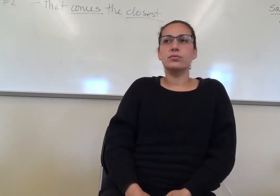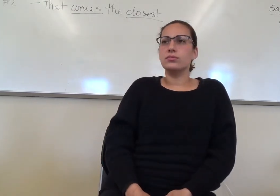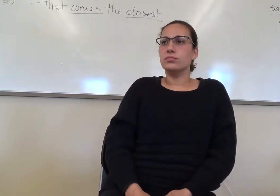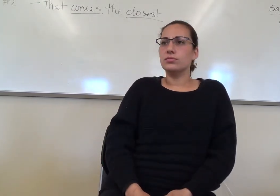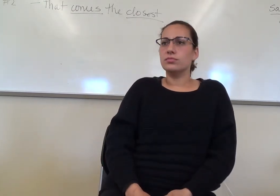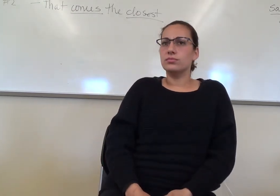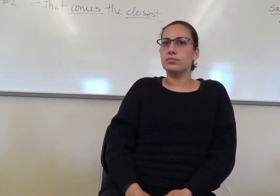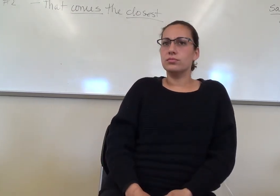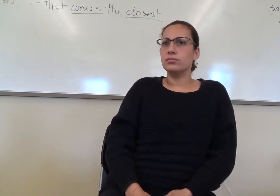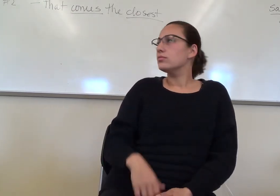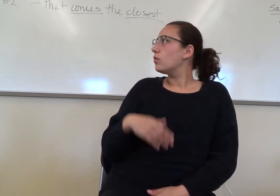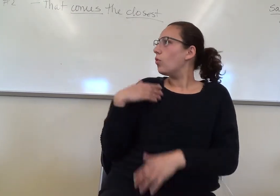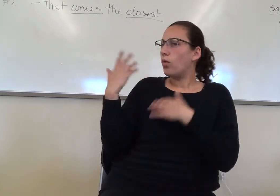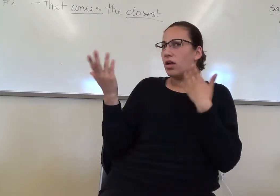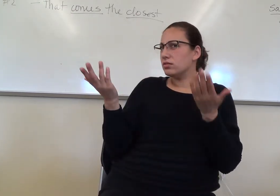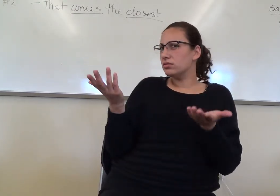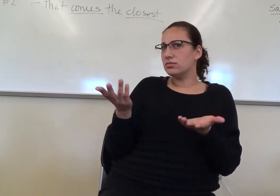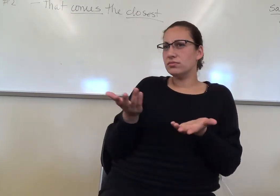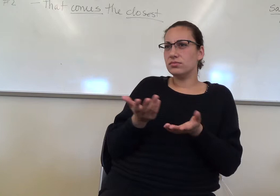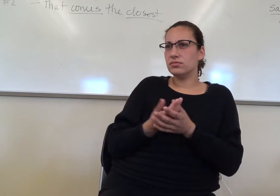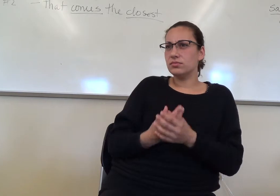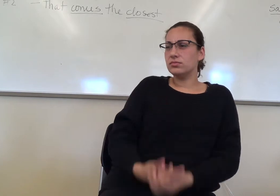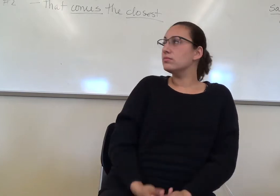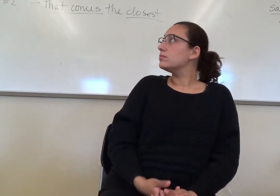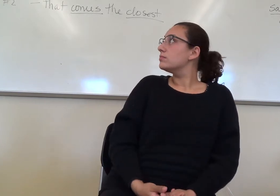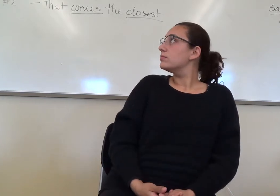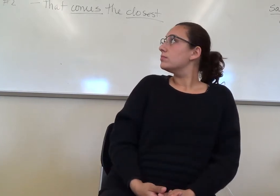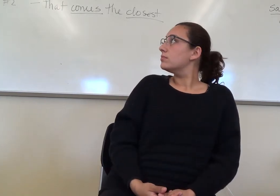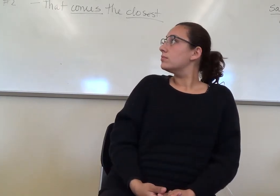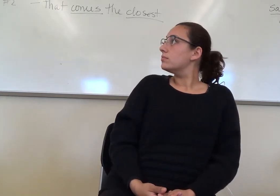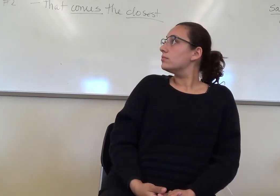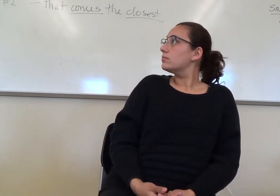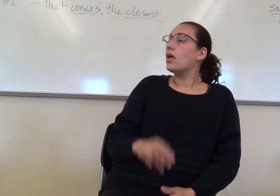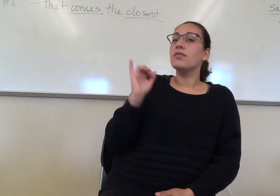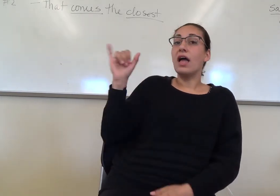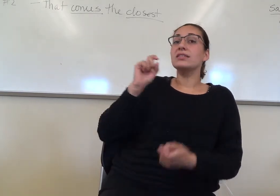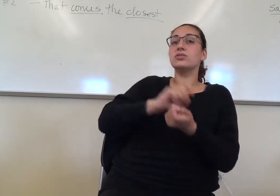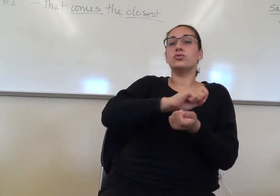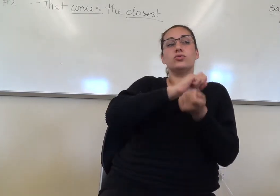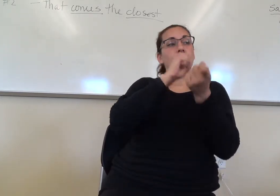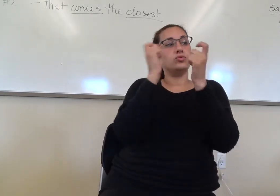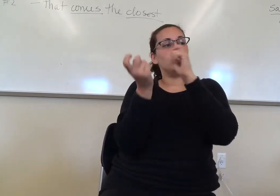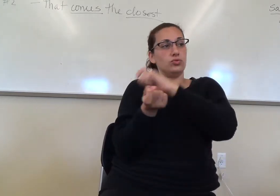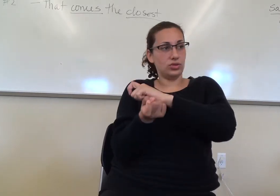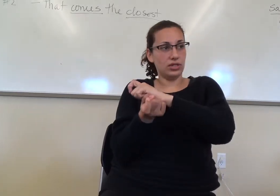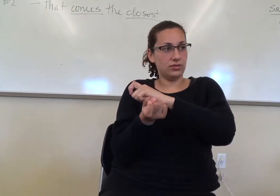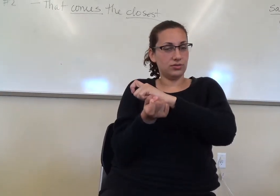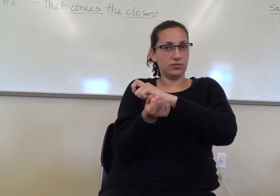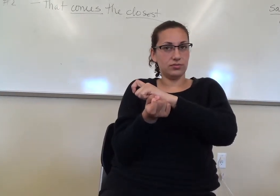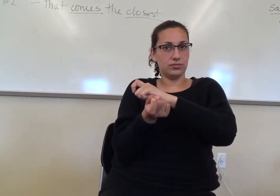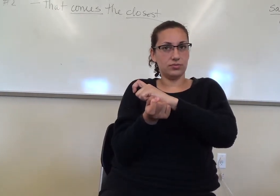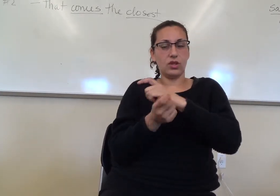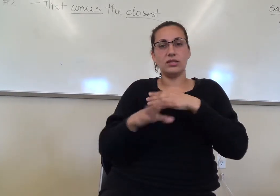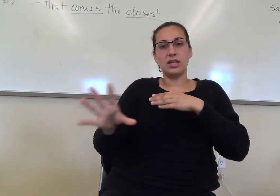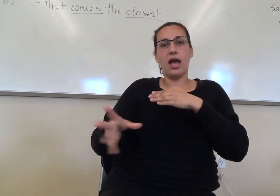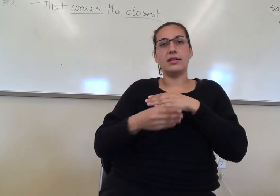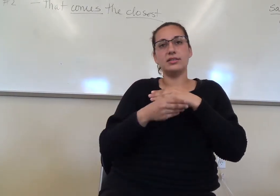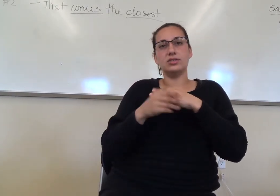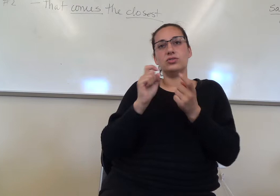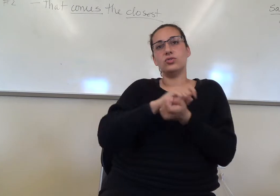So what is this? This is a transition. This is an addition transition in